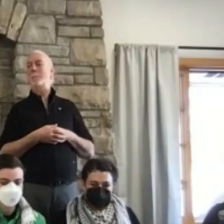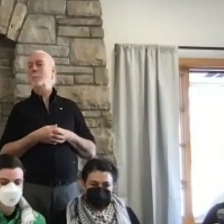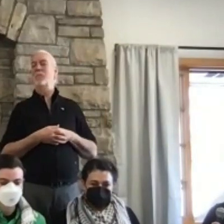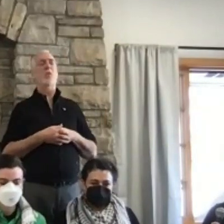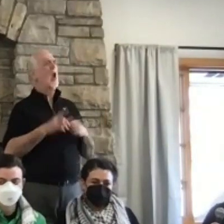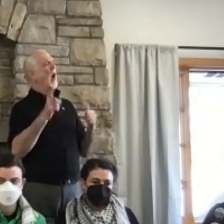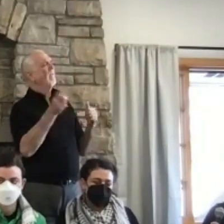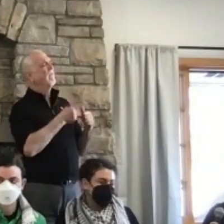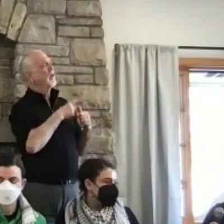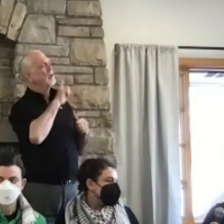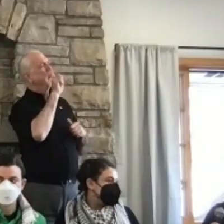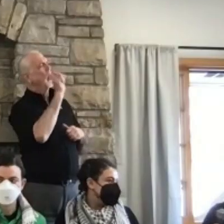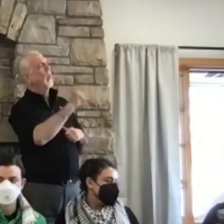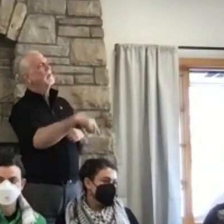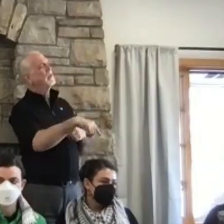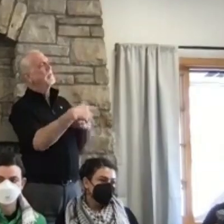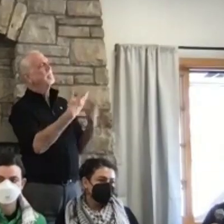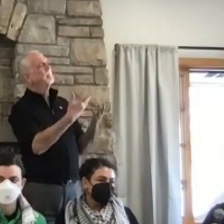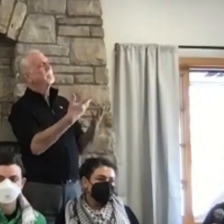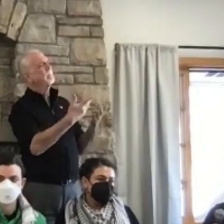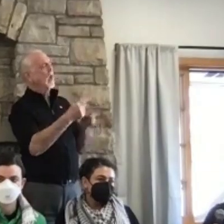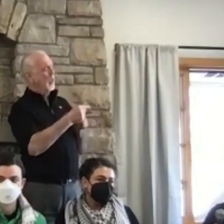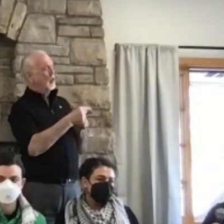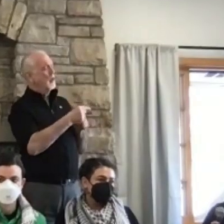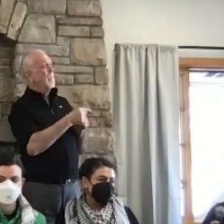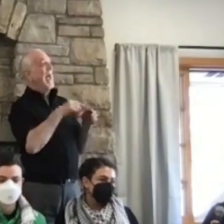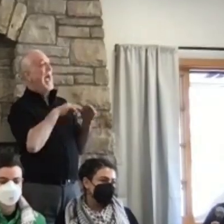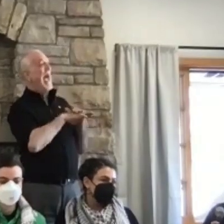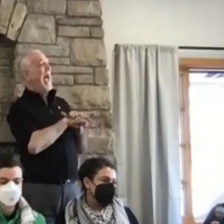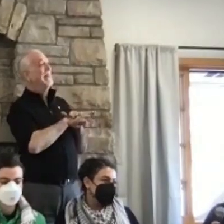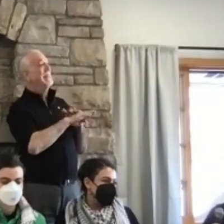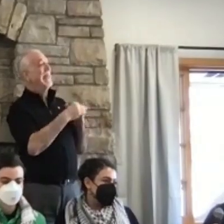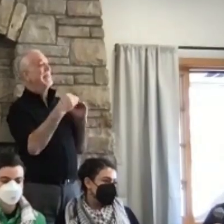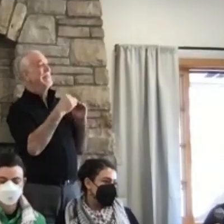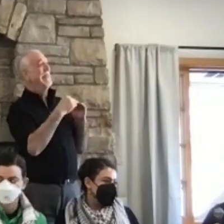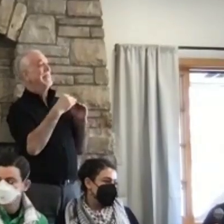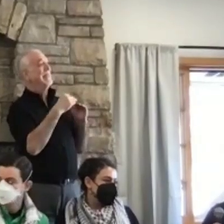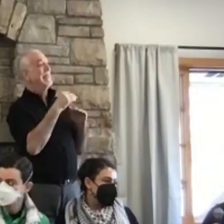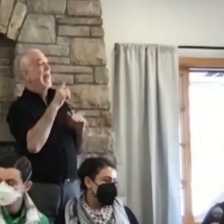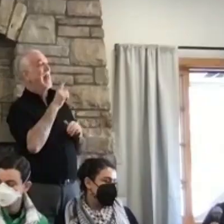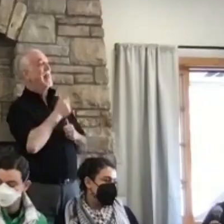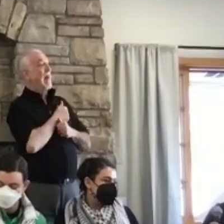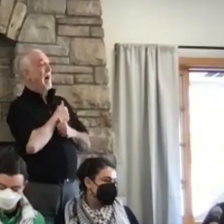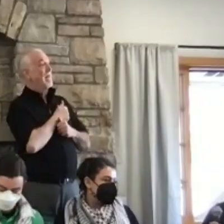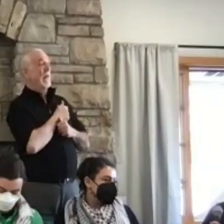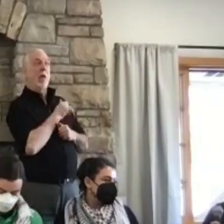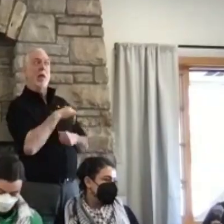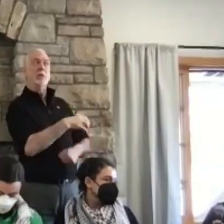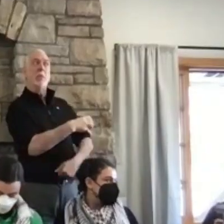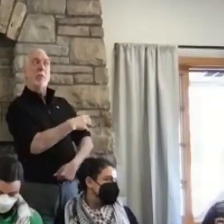So our first question, the term access is love is a powerful